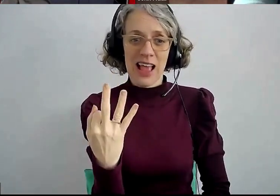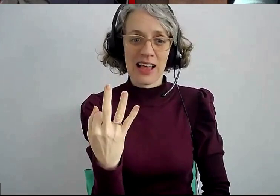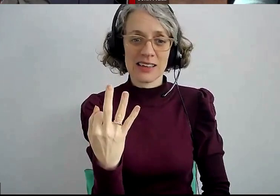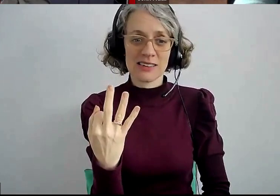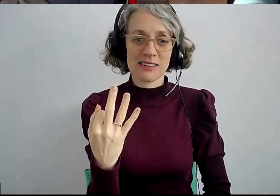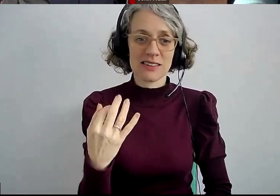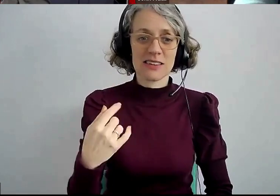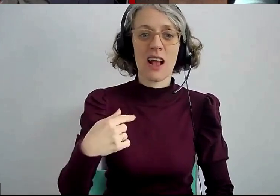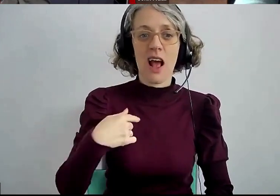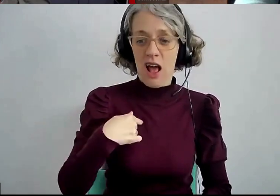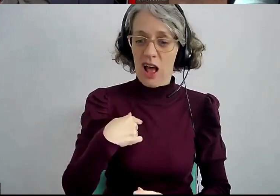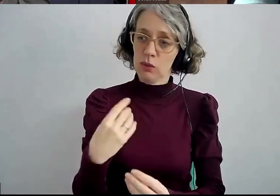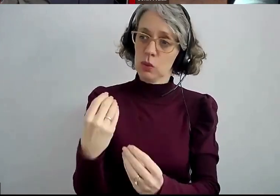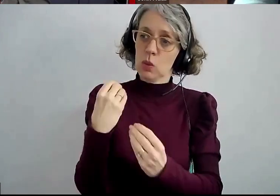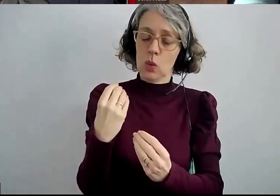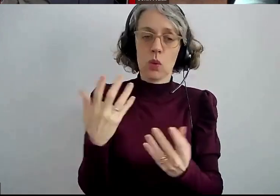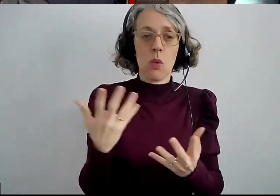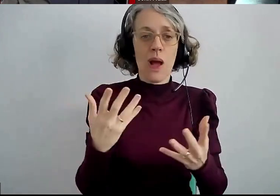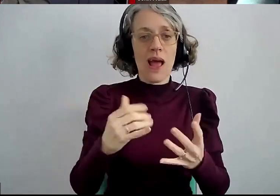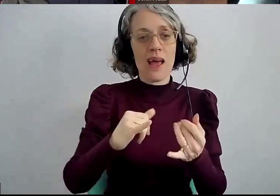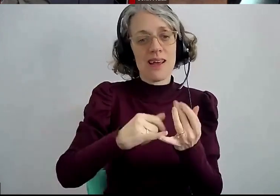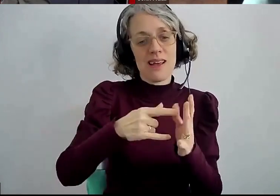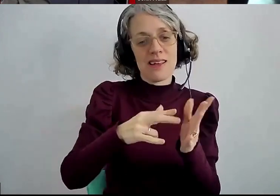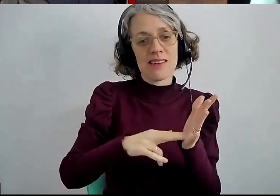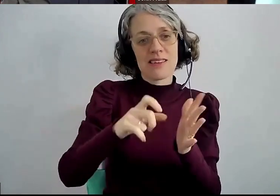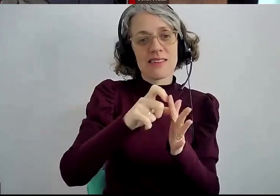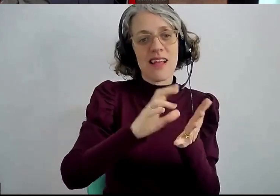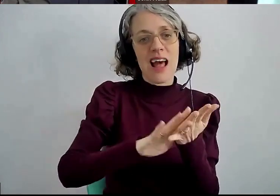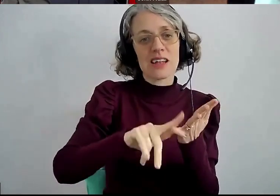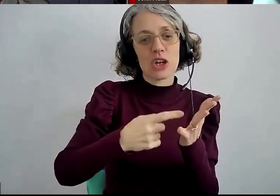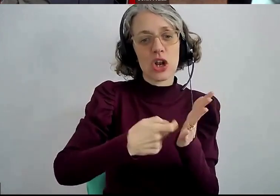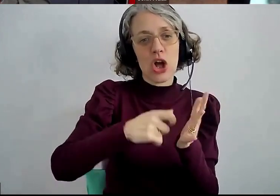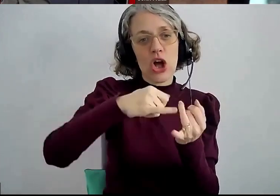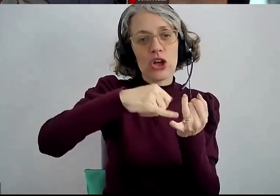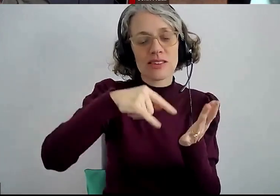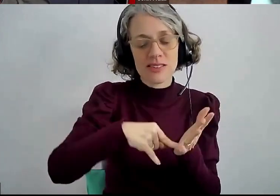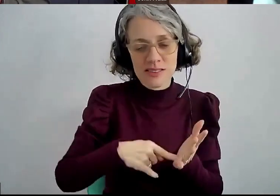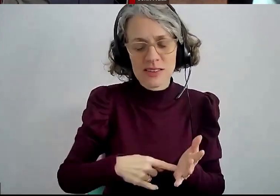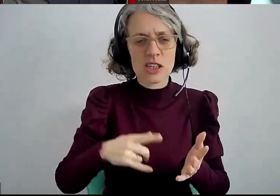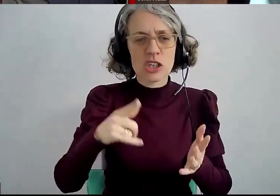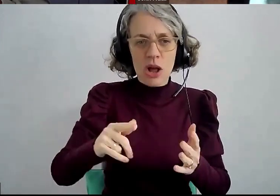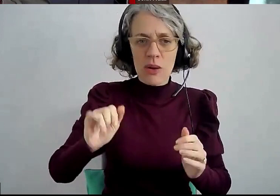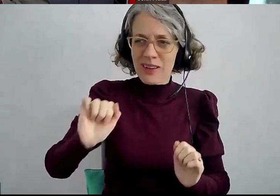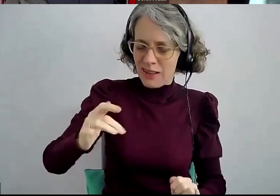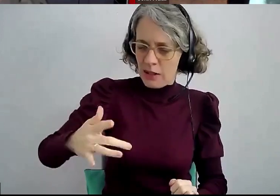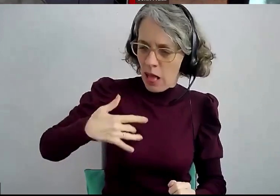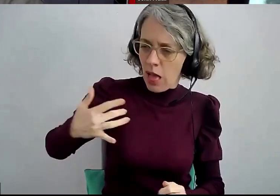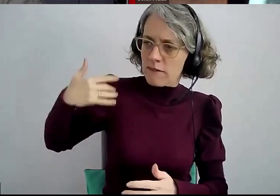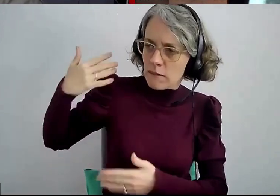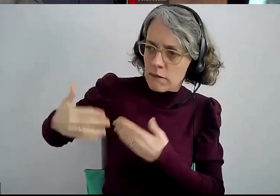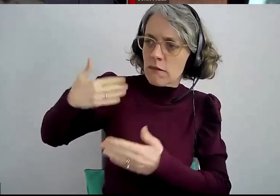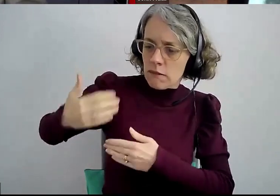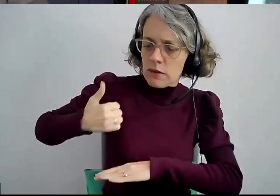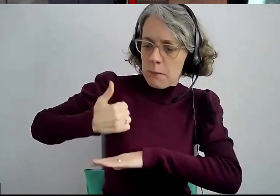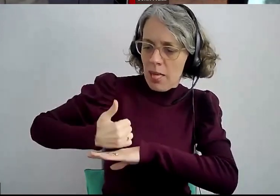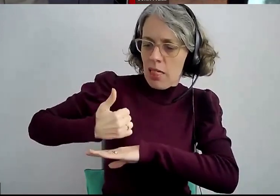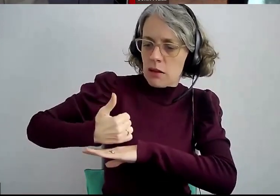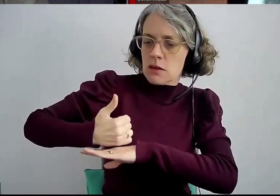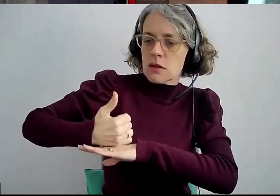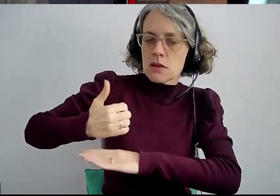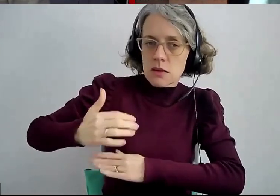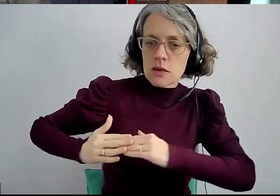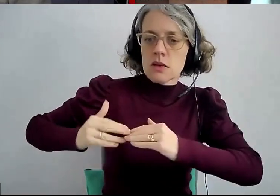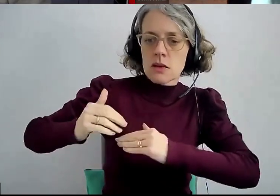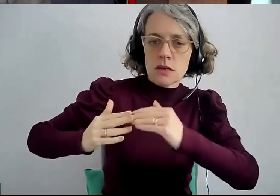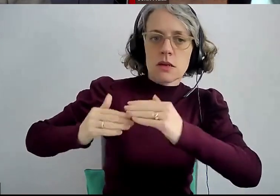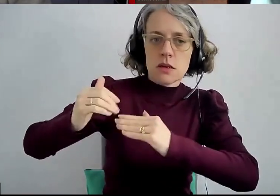circles at Sandhurst. And so you've got a lifetime of building on that foundation.